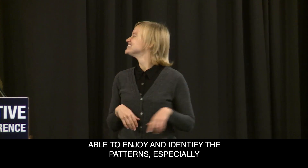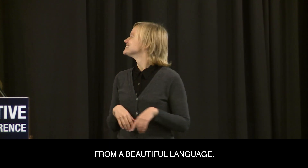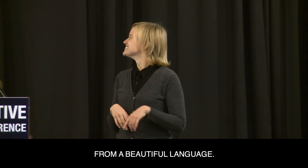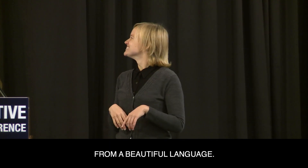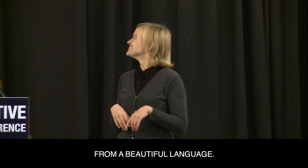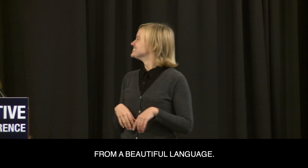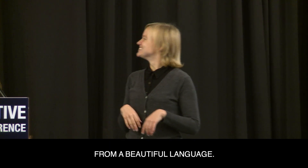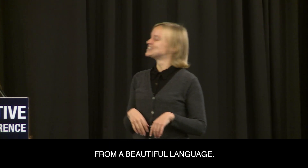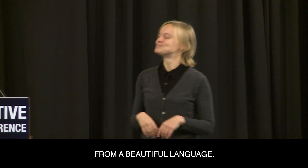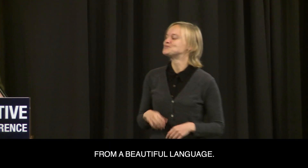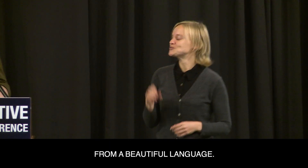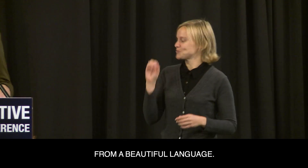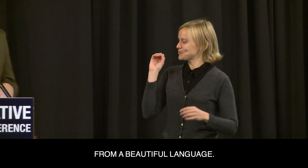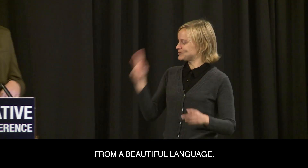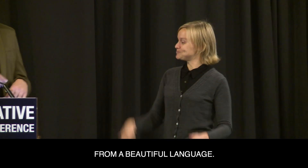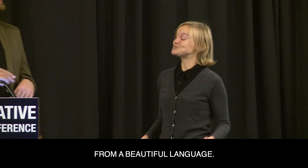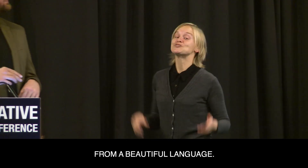from a beautiful language.